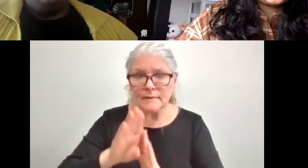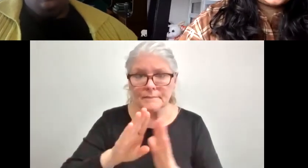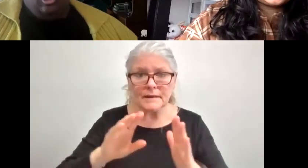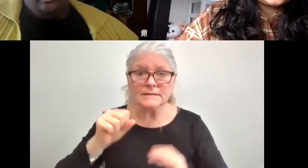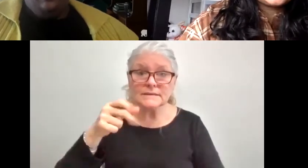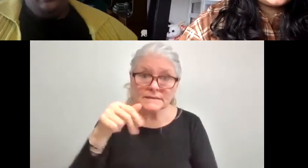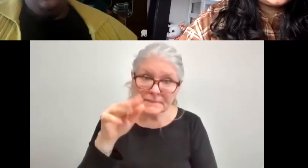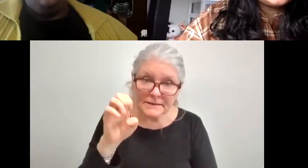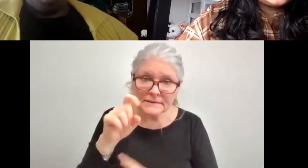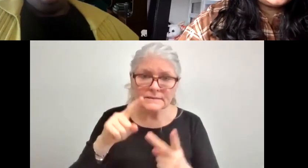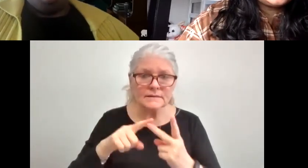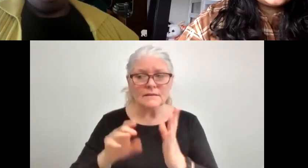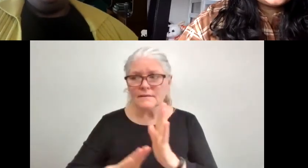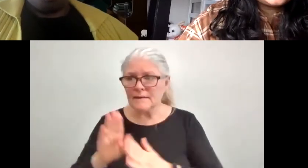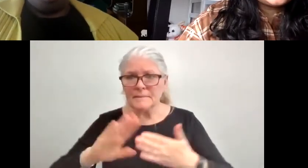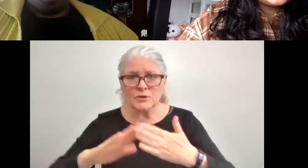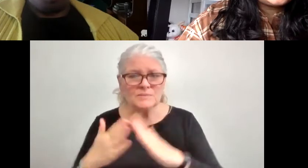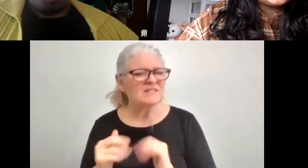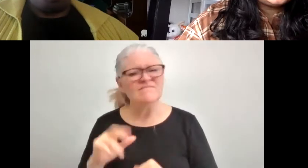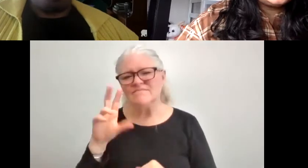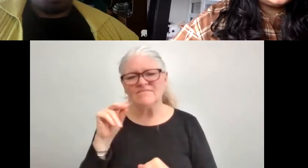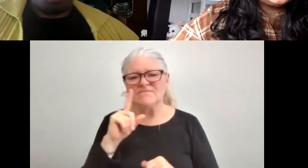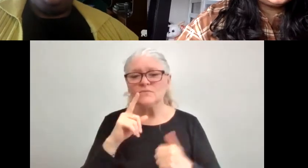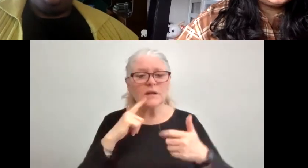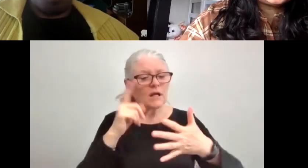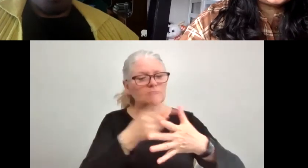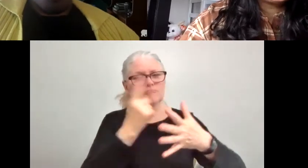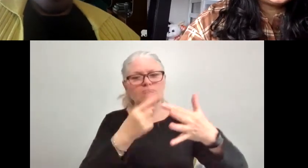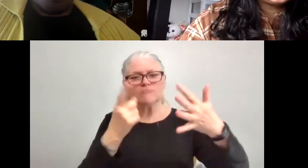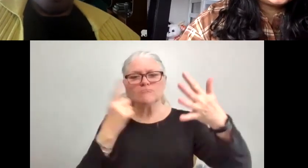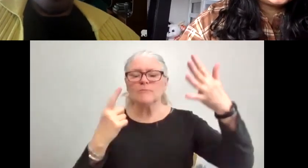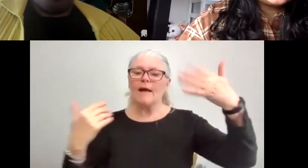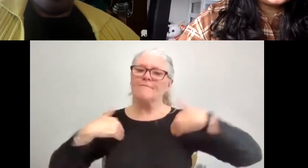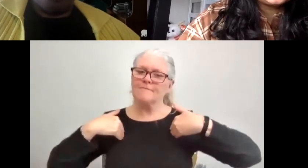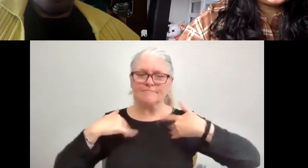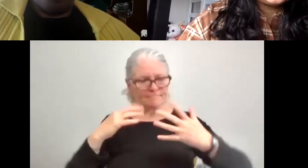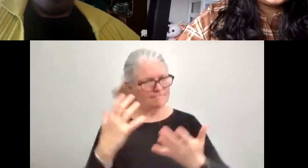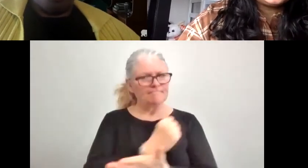right talking points. How can I optimize them as best as I can?